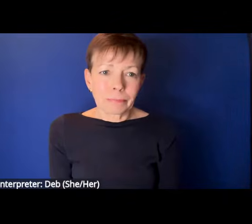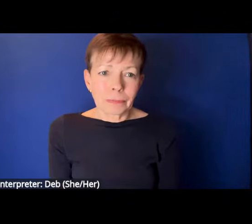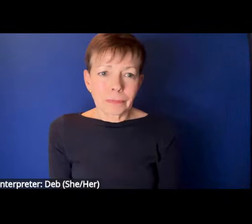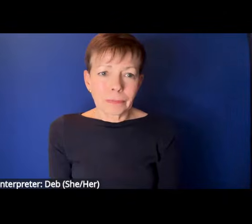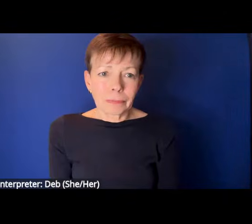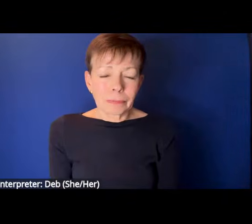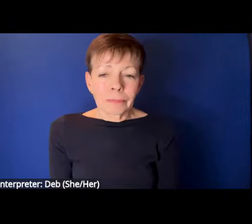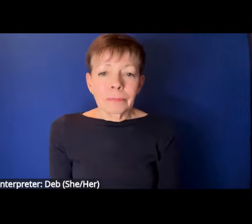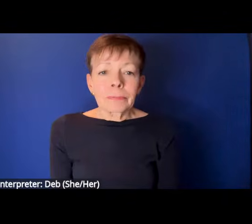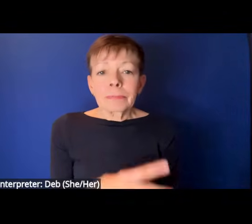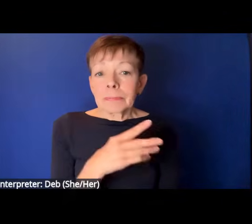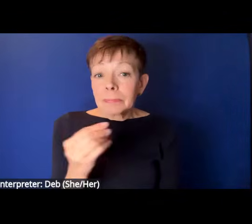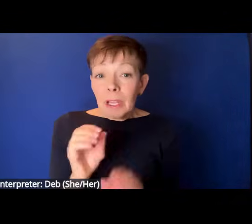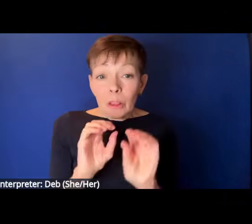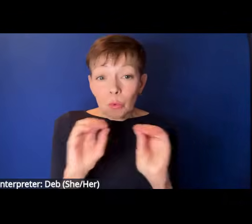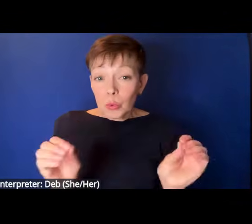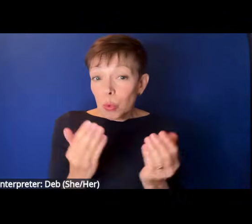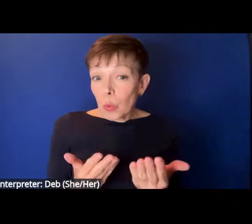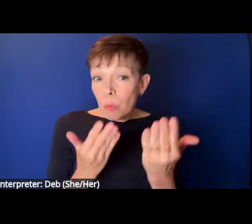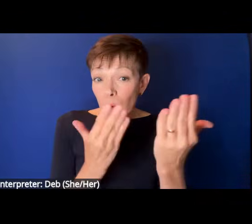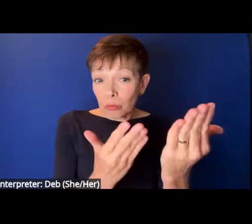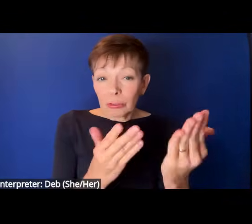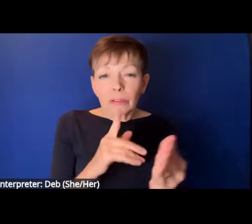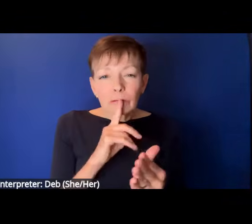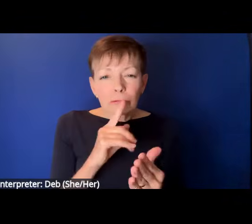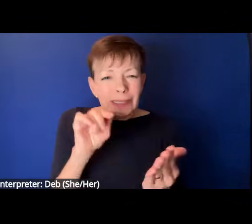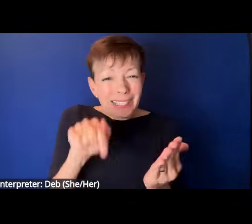no recommended motion, so it's for information.